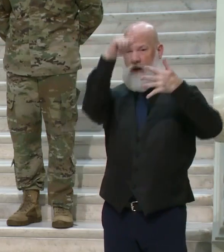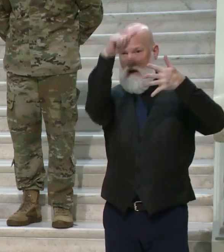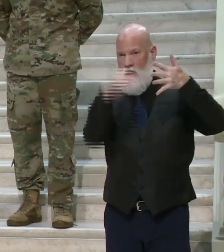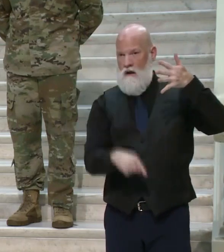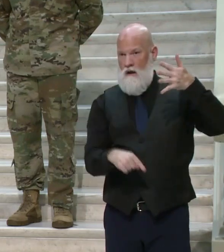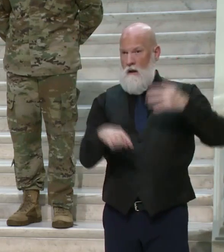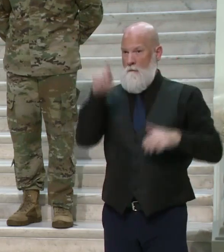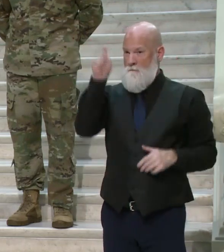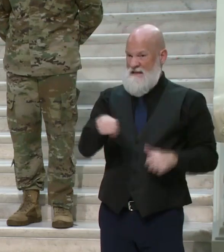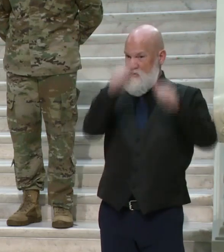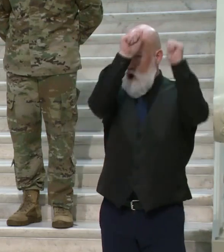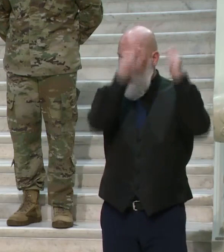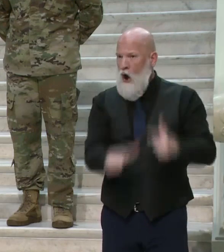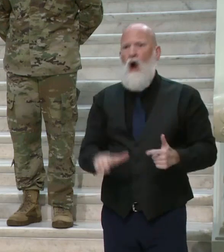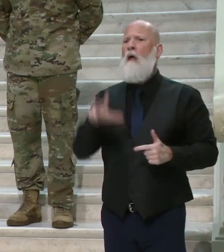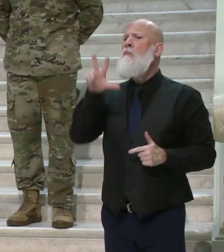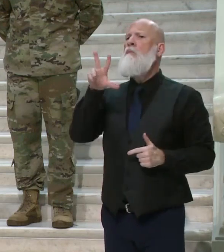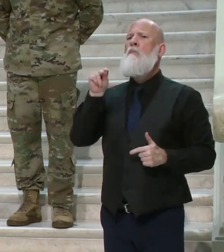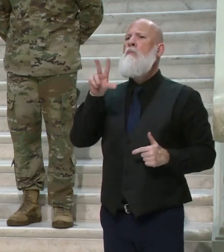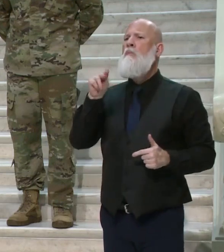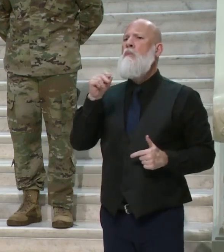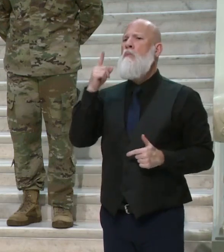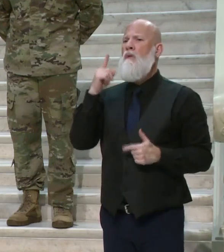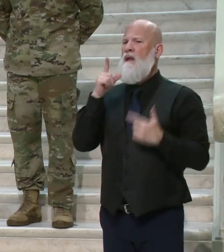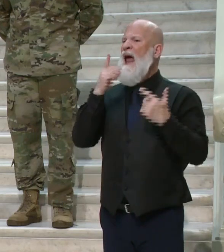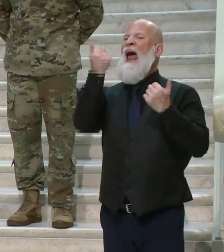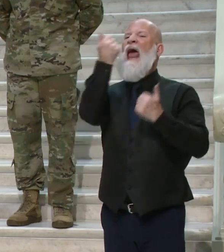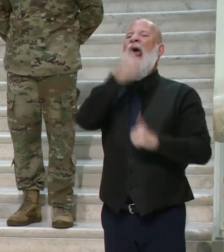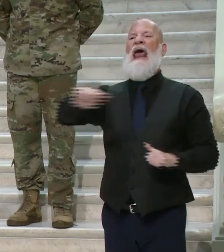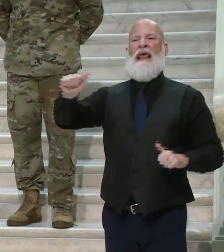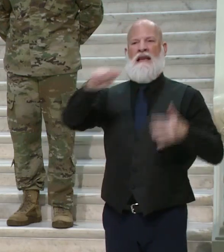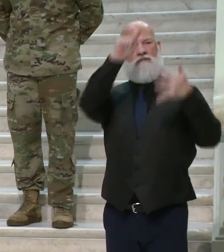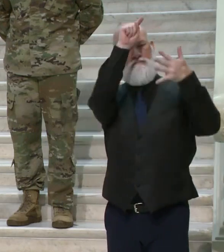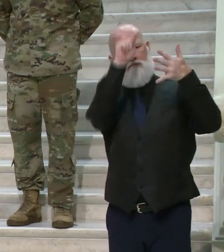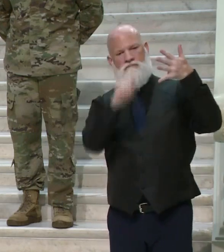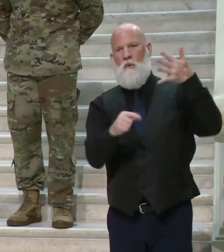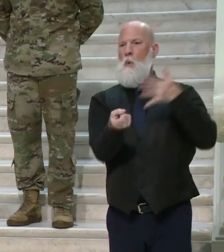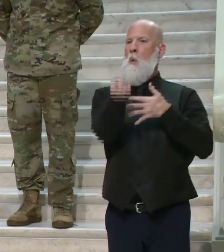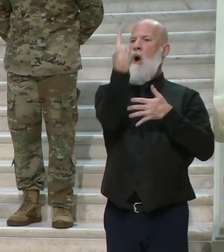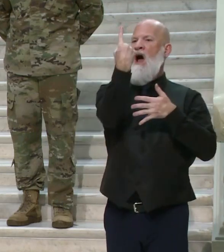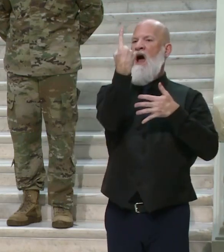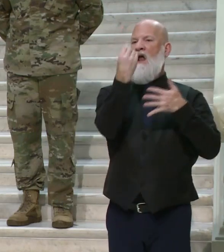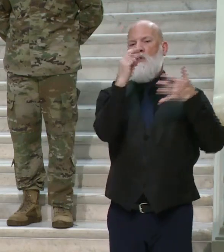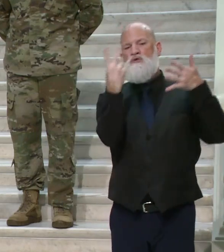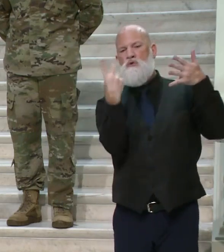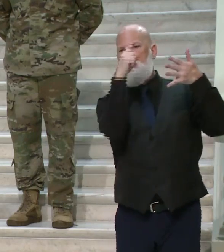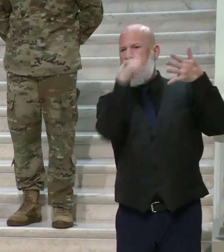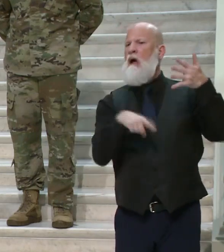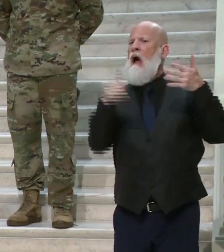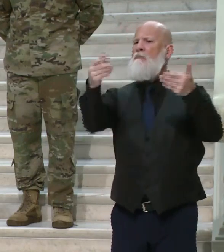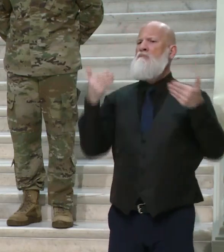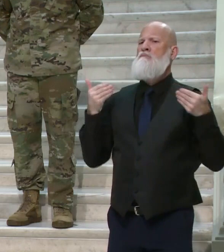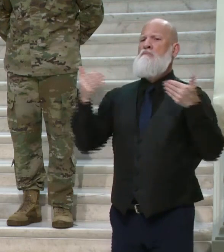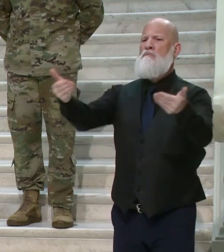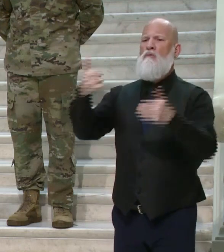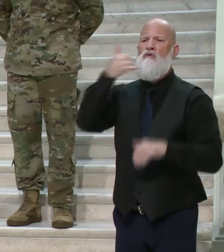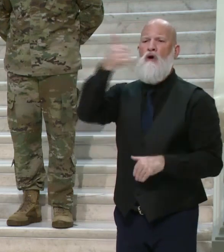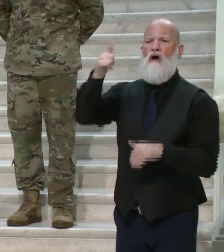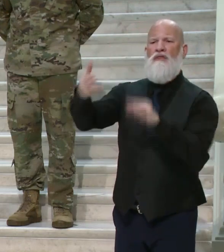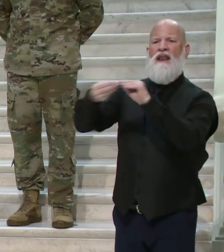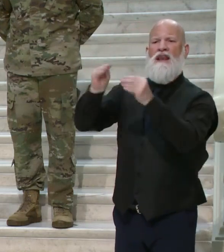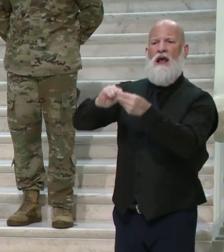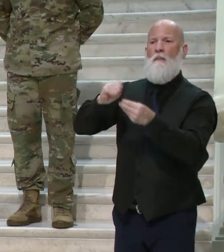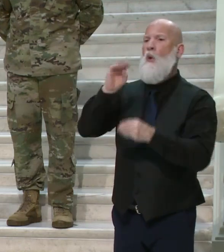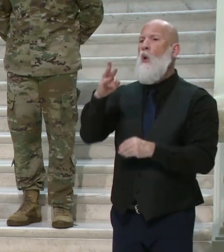and get the AU app or go on their website or call that number and let us find you